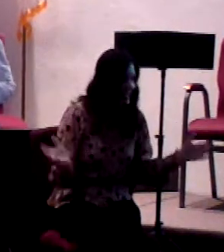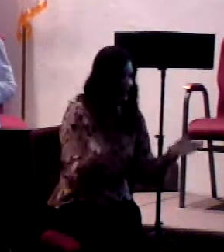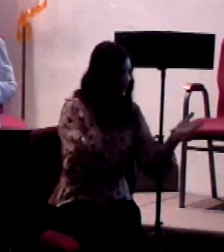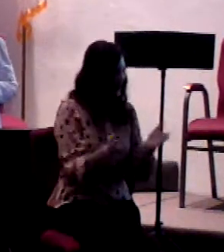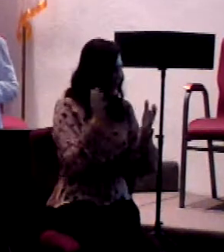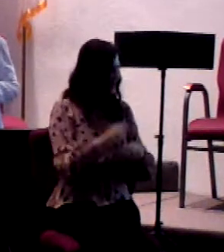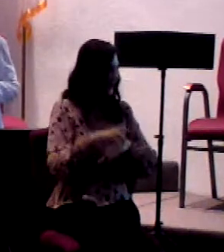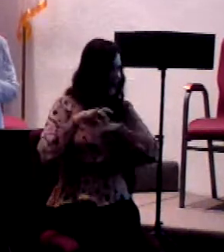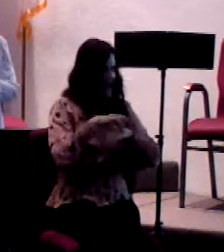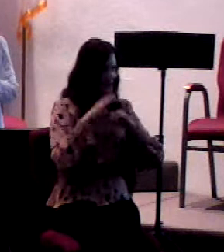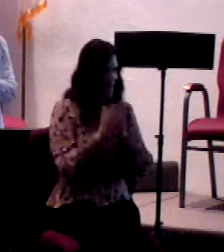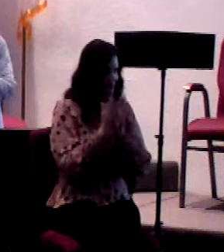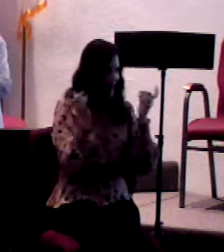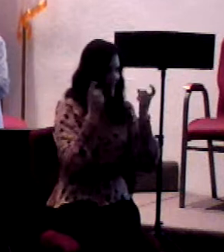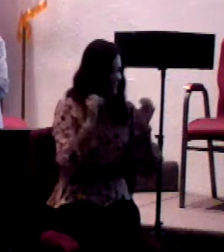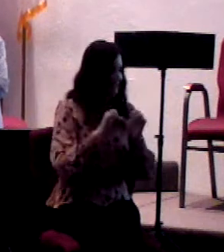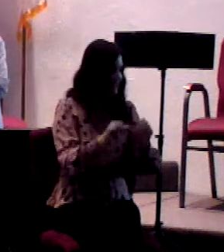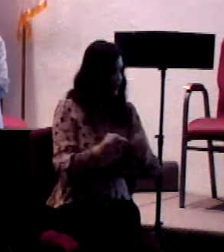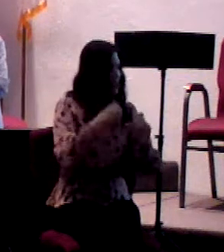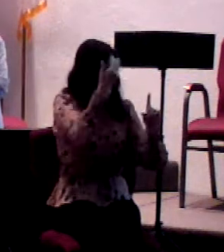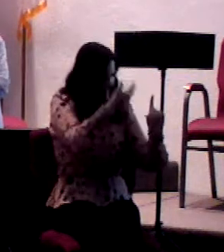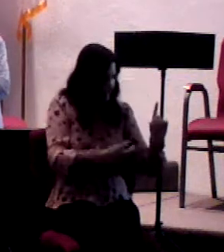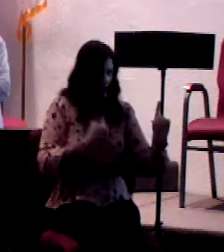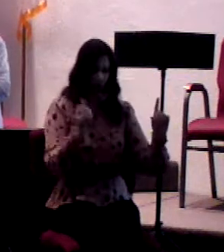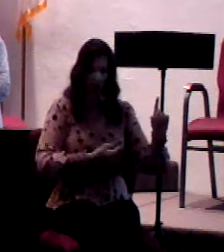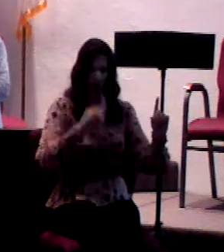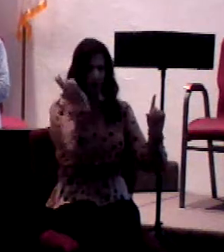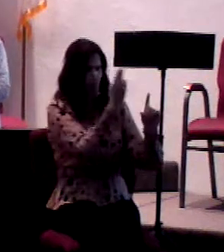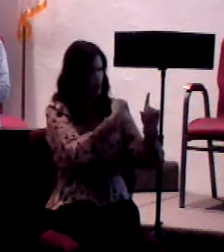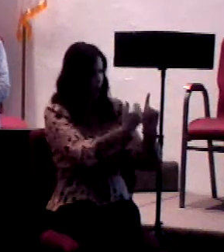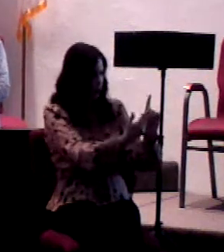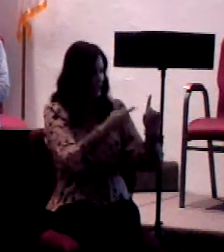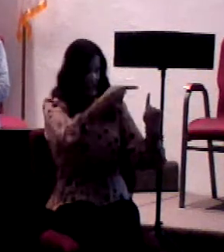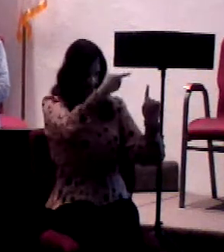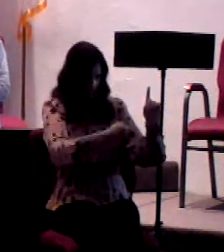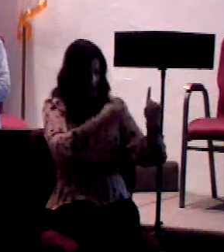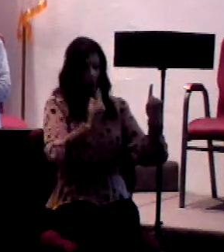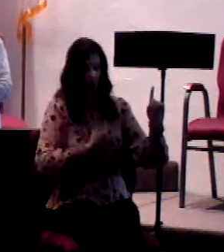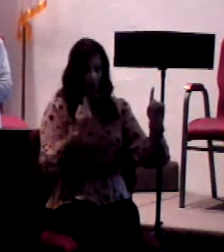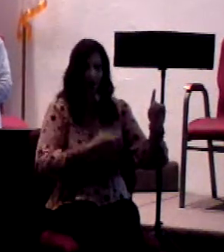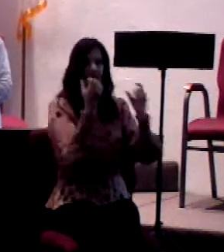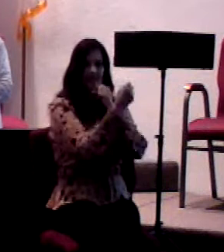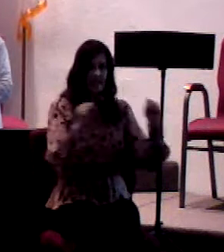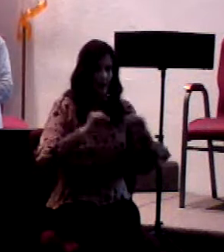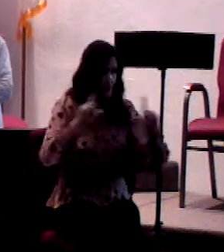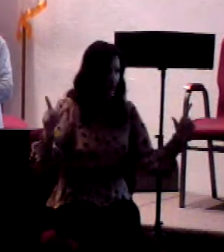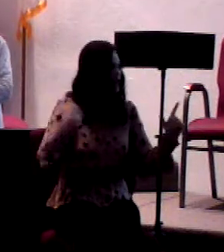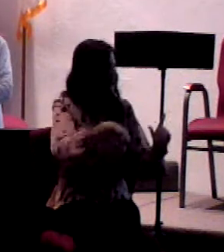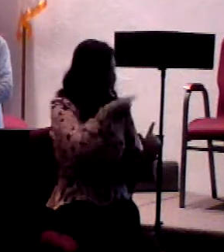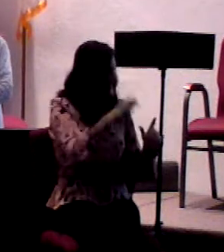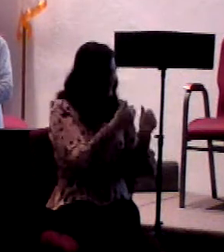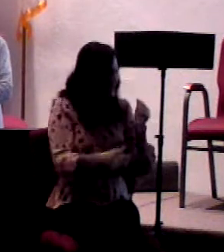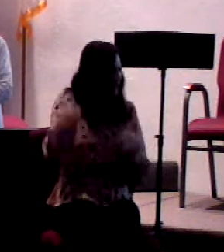earth. He alone was holy. He alone could save us. When we needed a lamb to atone for